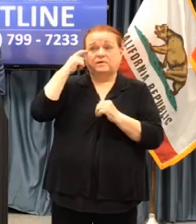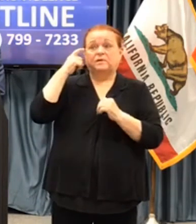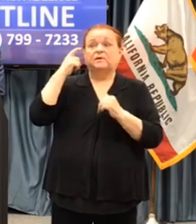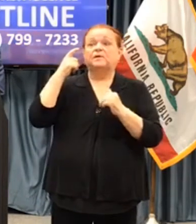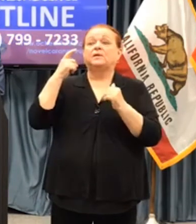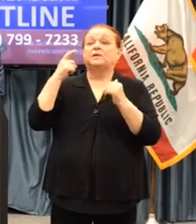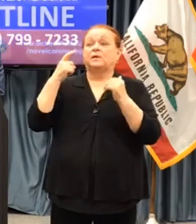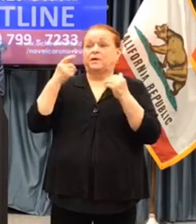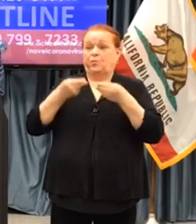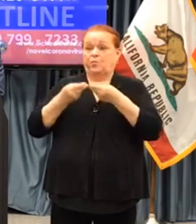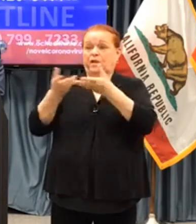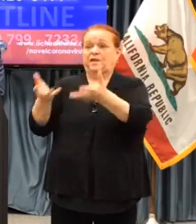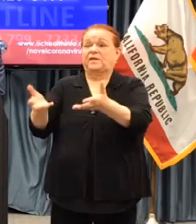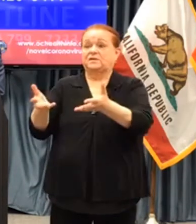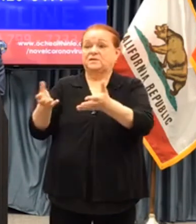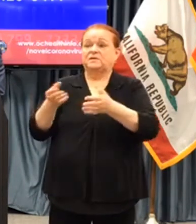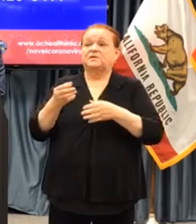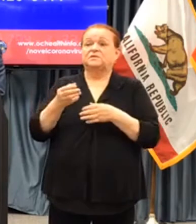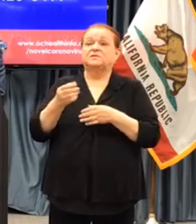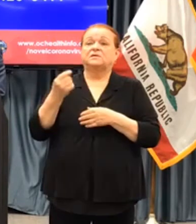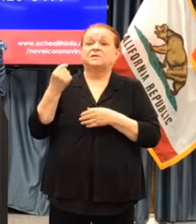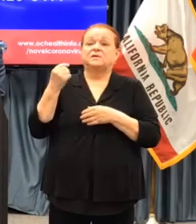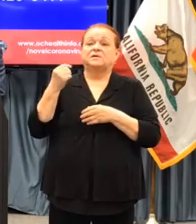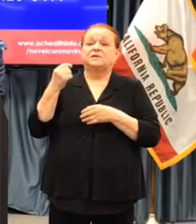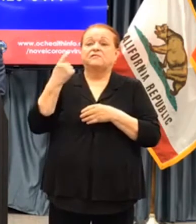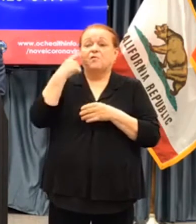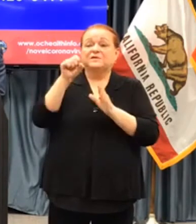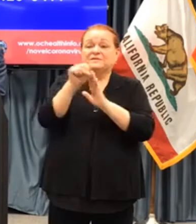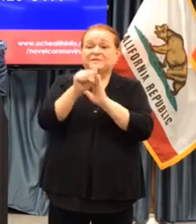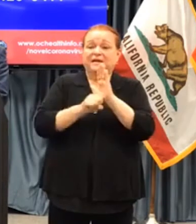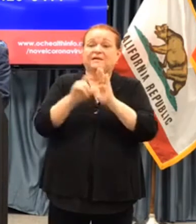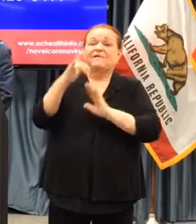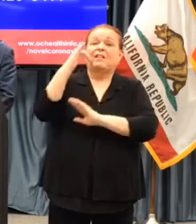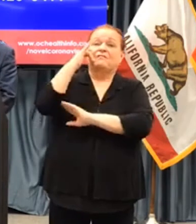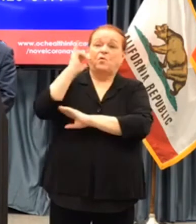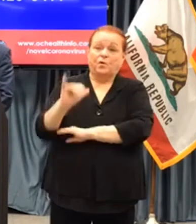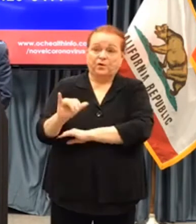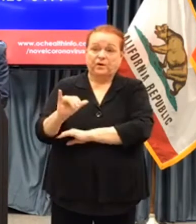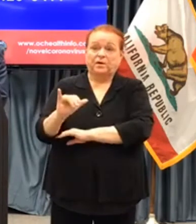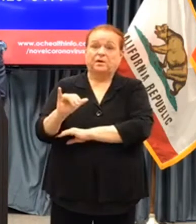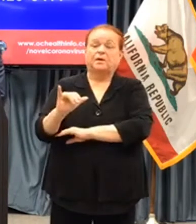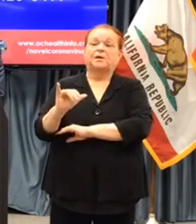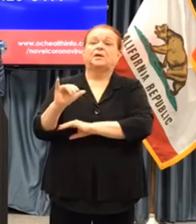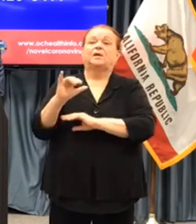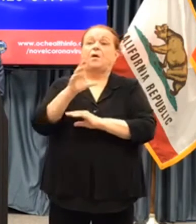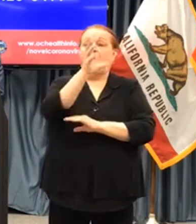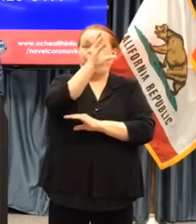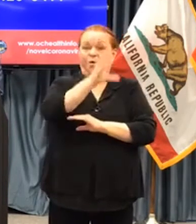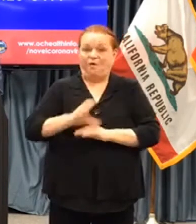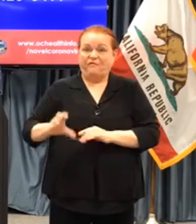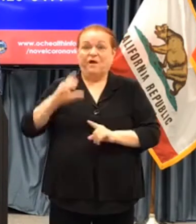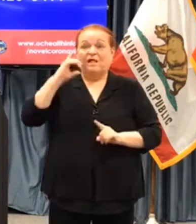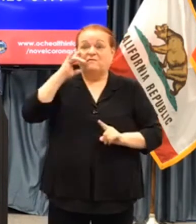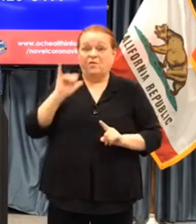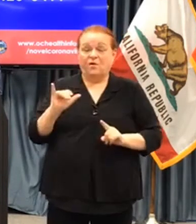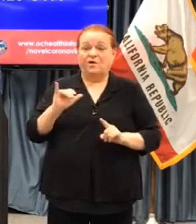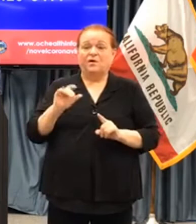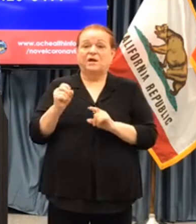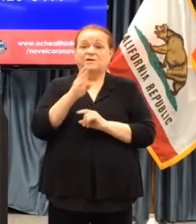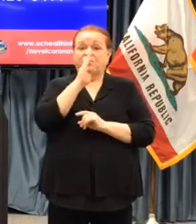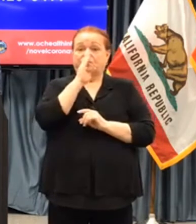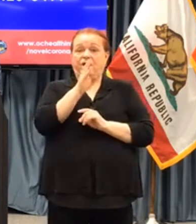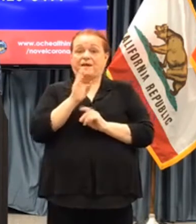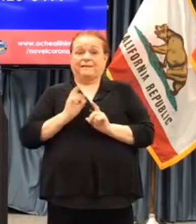of funding that would be eligible for the state of California, of which we know that direct applicants